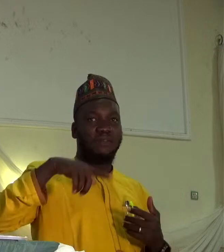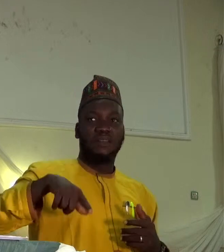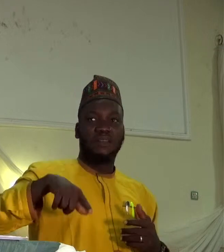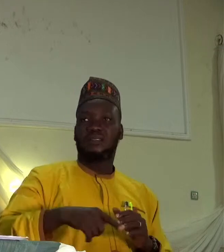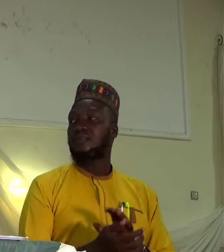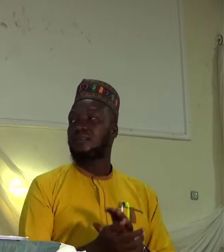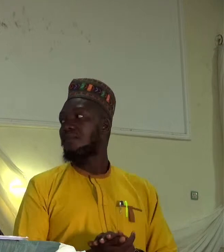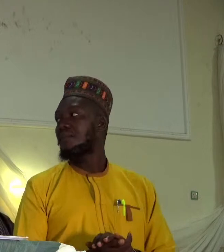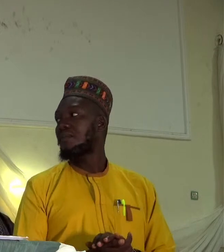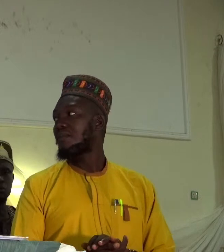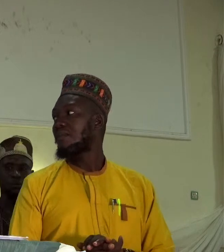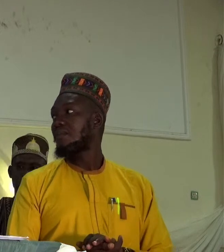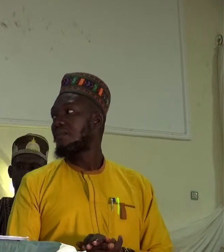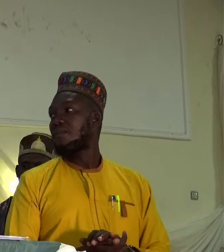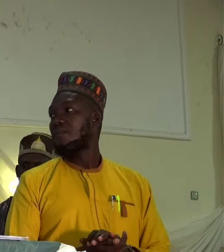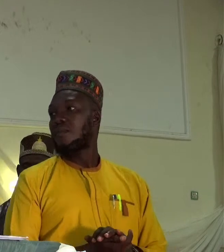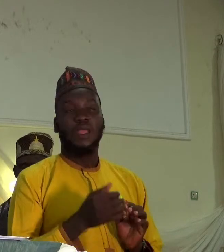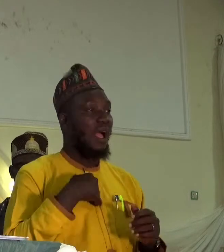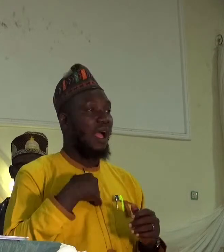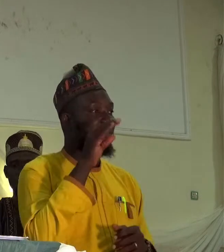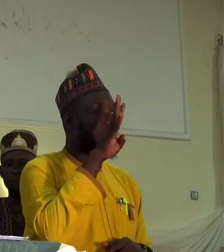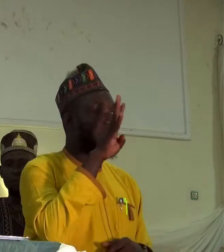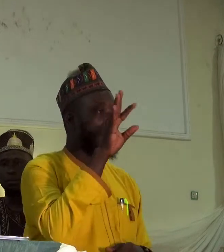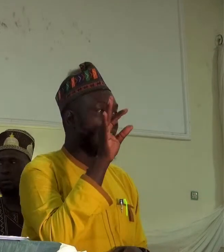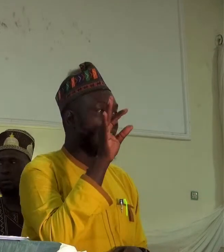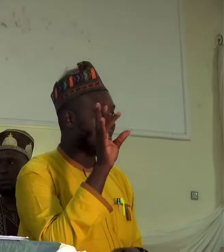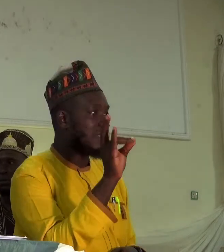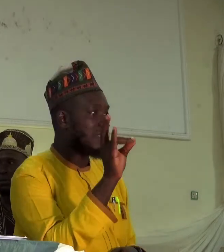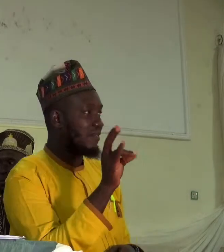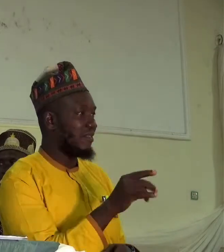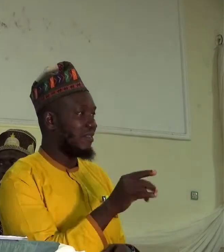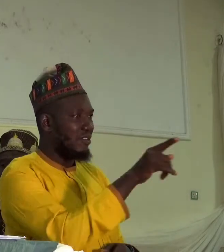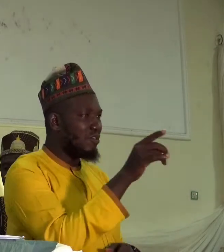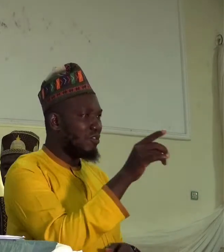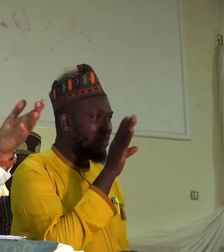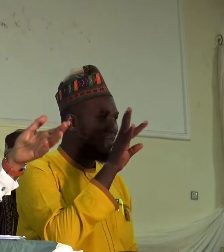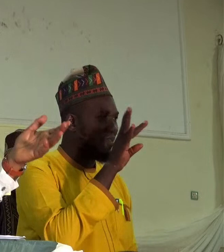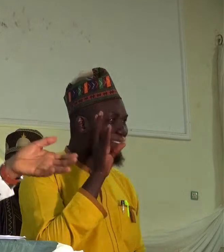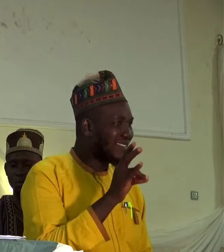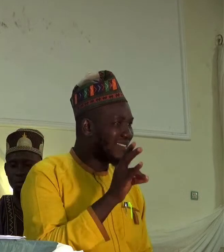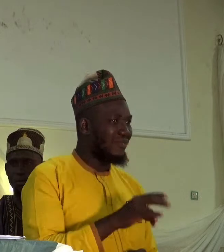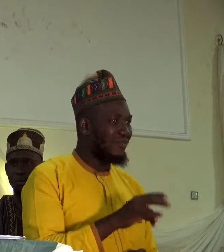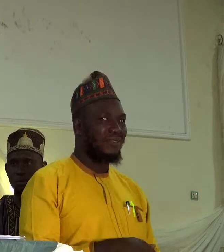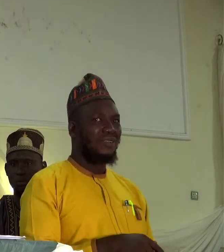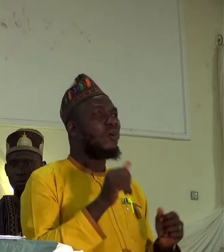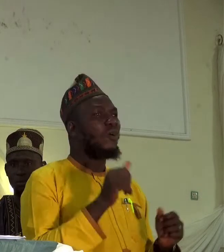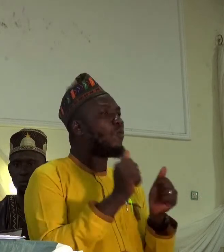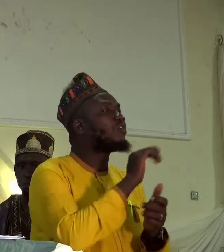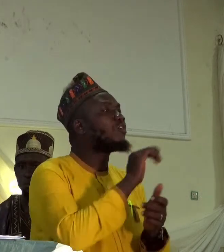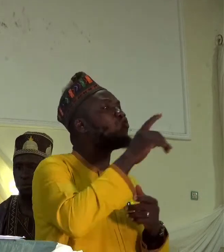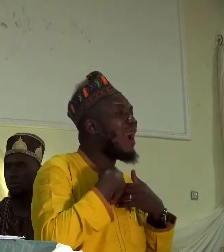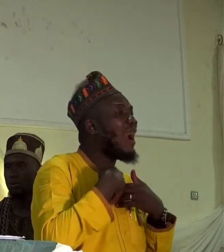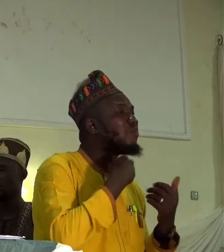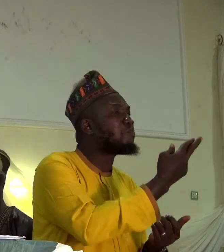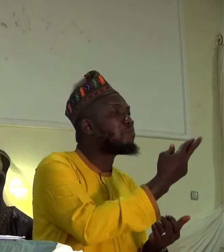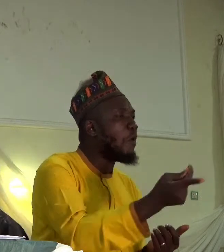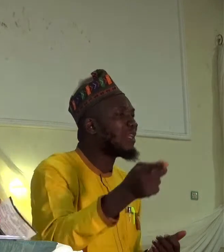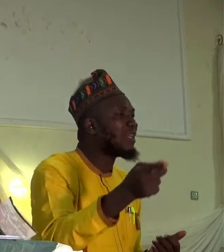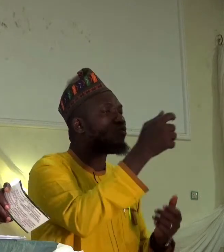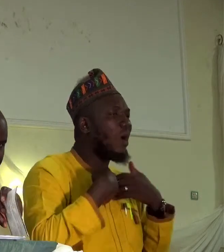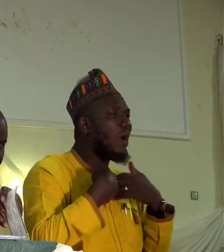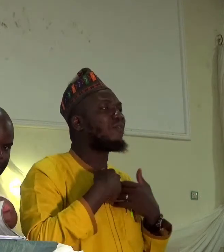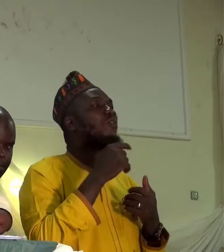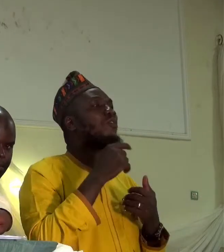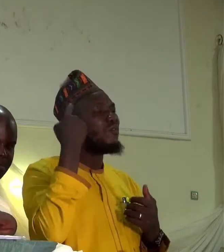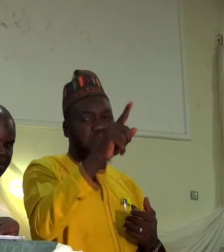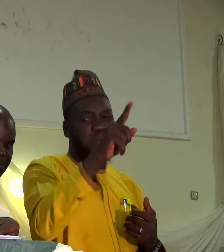queen. Our need be 47. Hey, I'm a 47. Okay, I can offer you good will say. And we are talking about prudency